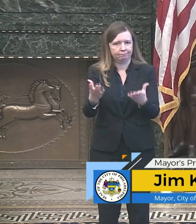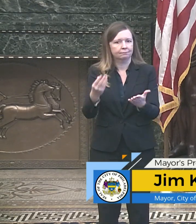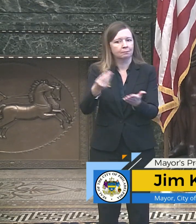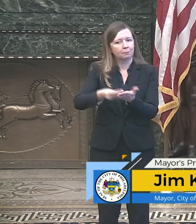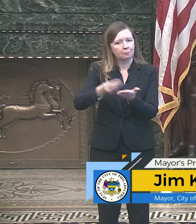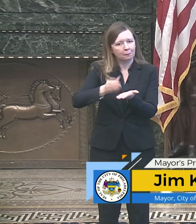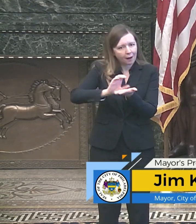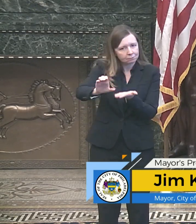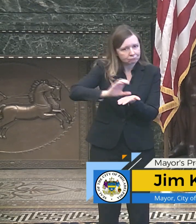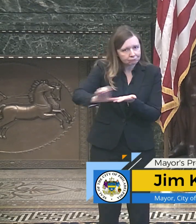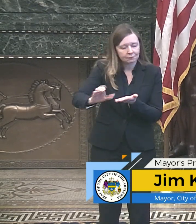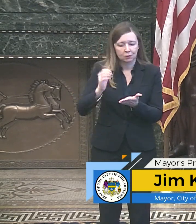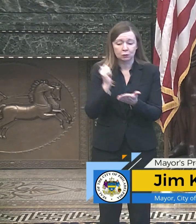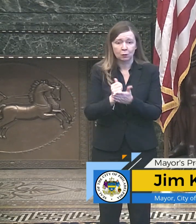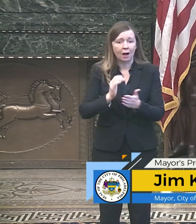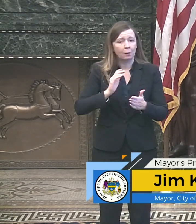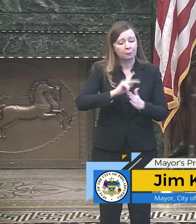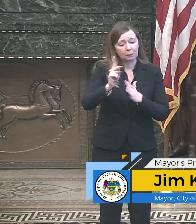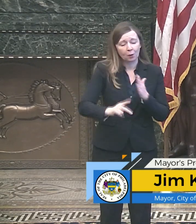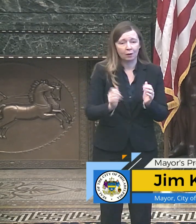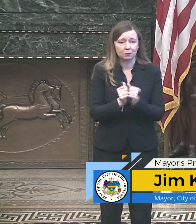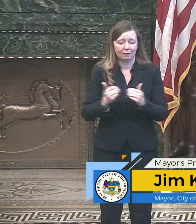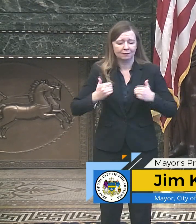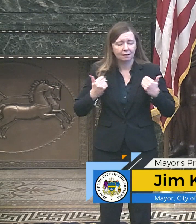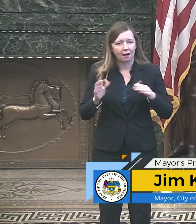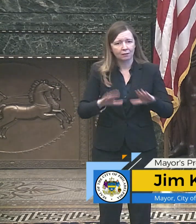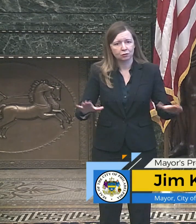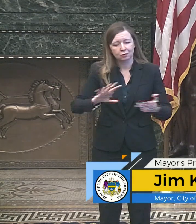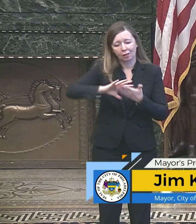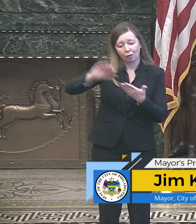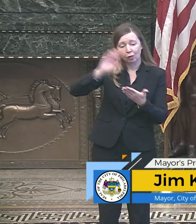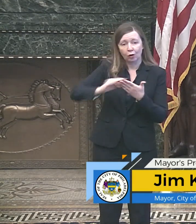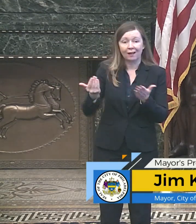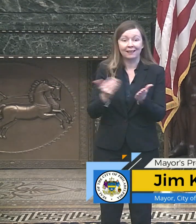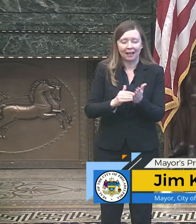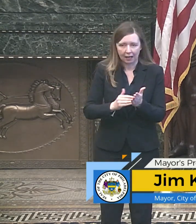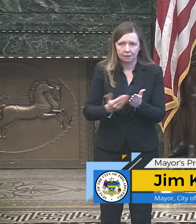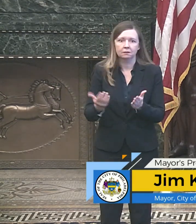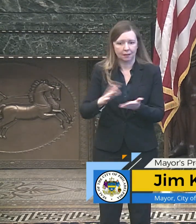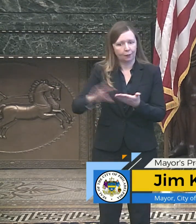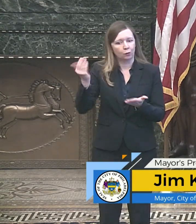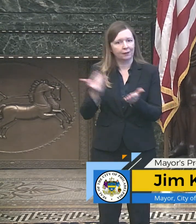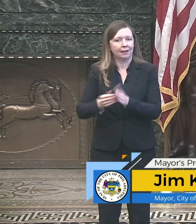these programs can help our youngest children learn again and learn again soon.